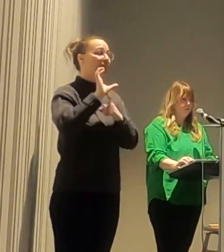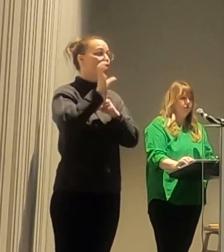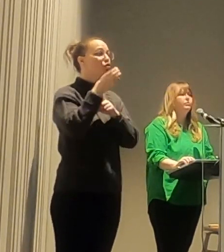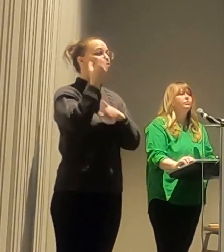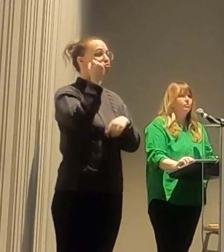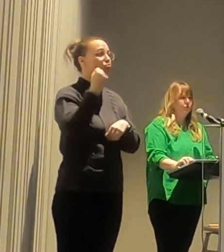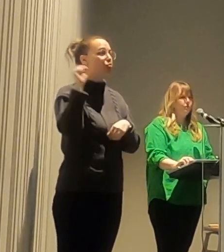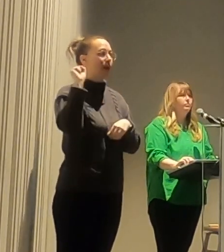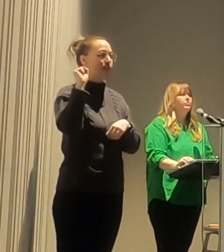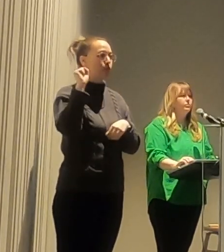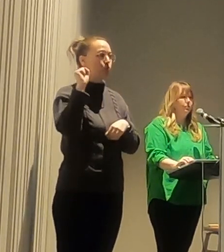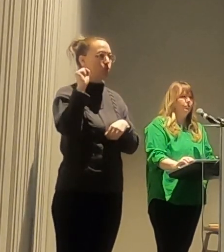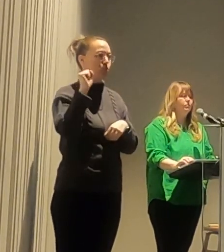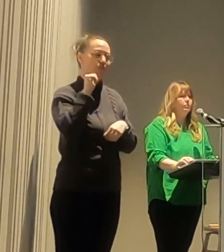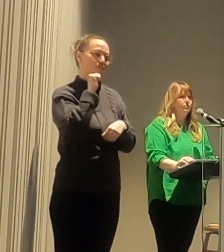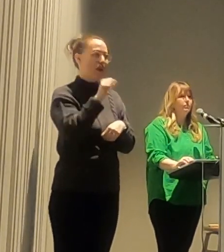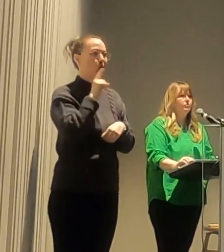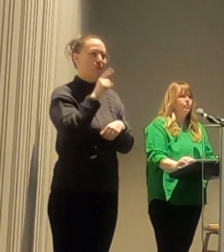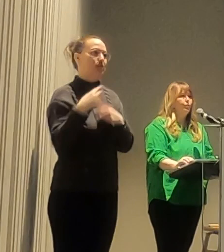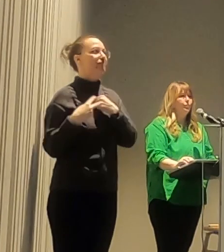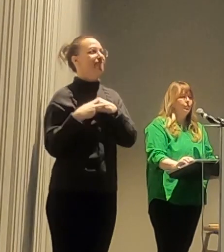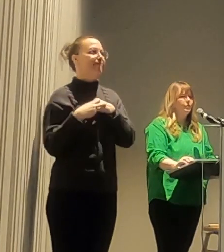weren't exactly keeping those things,